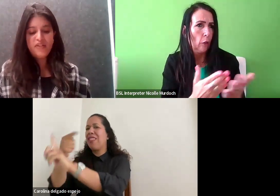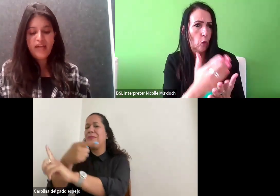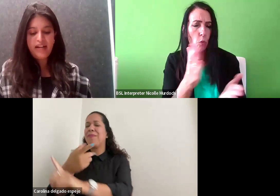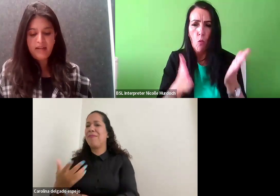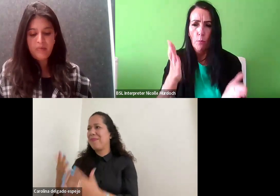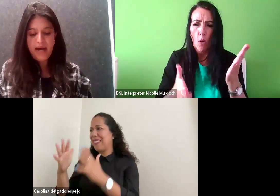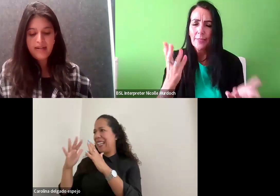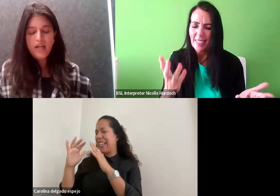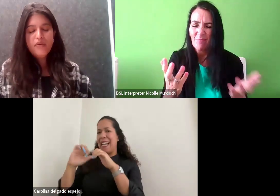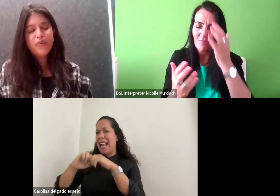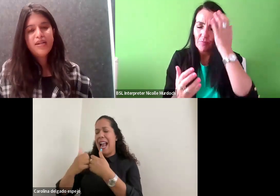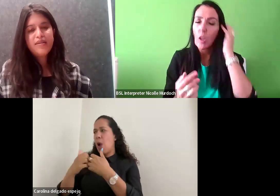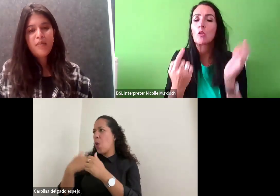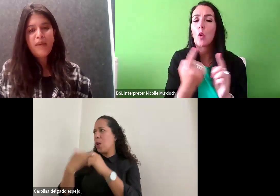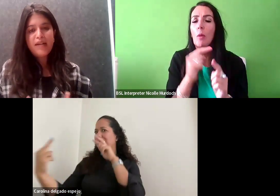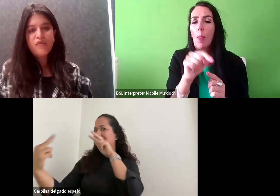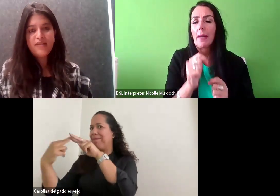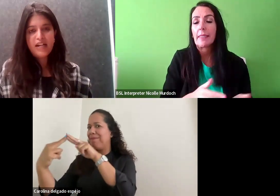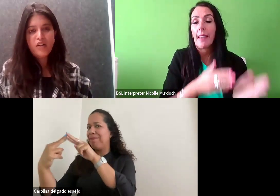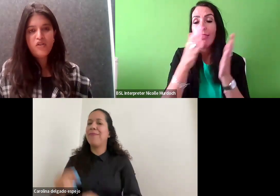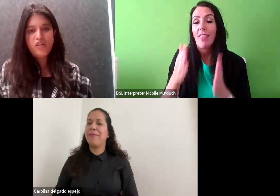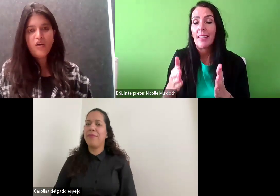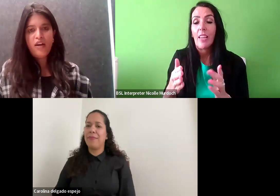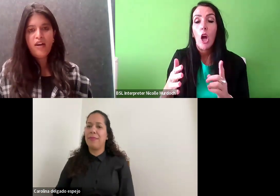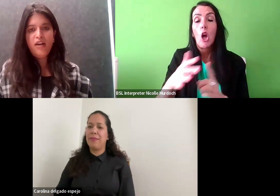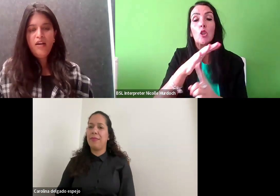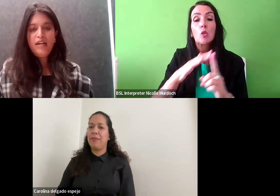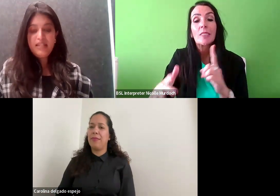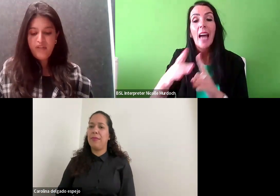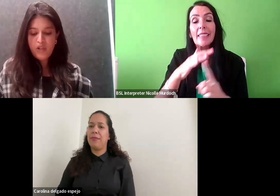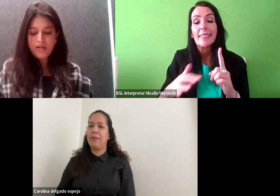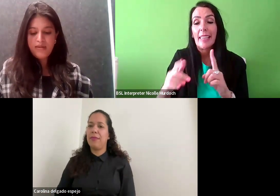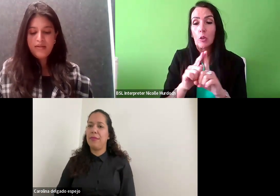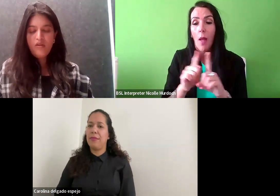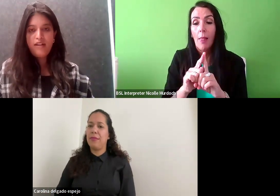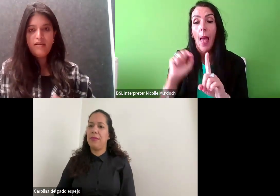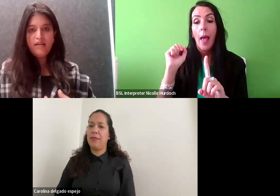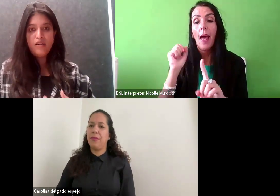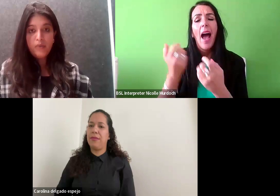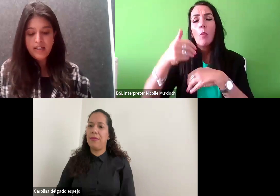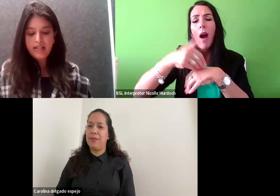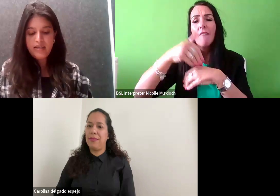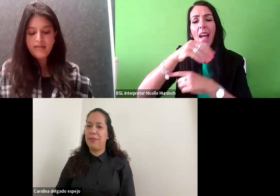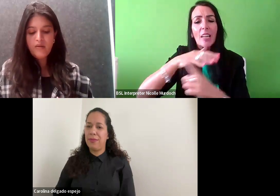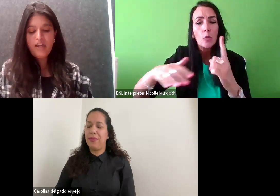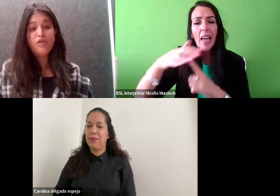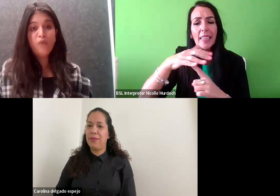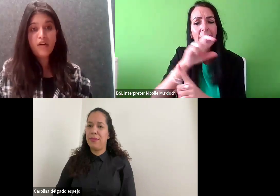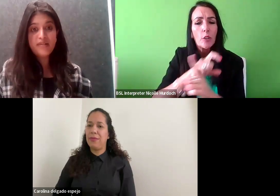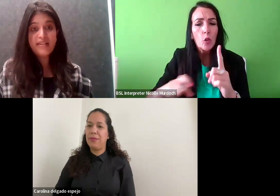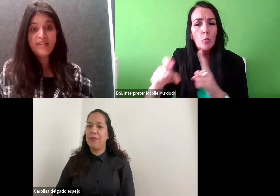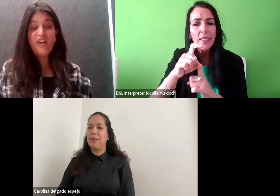is around societal impact. So what is the impact of this technology on individuals, on communities, on